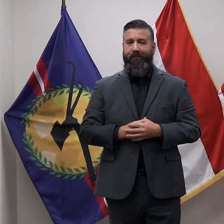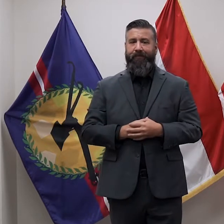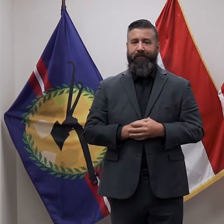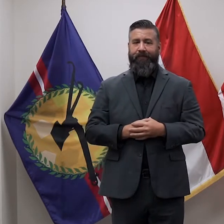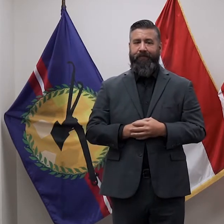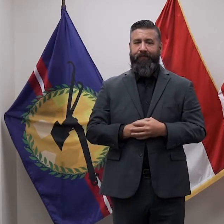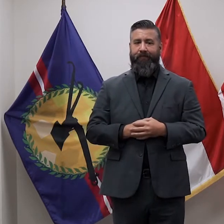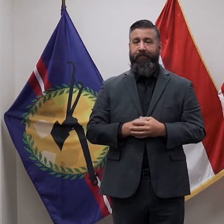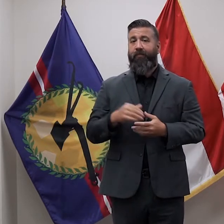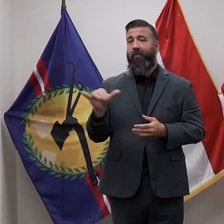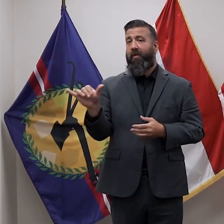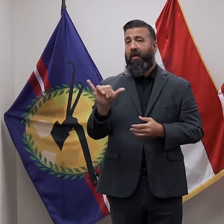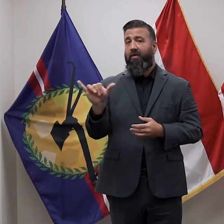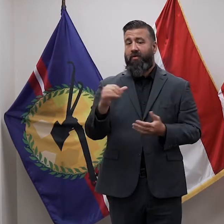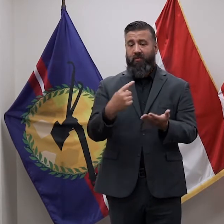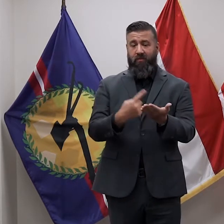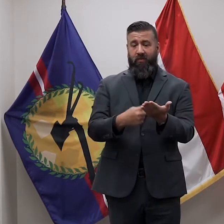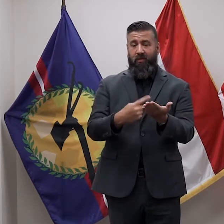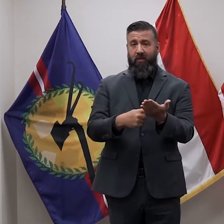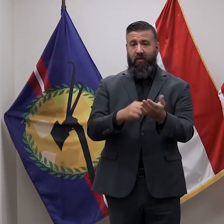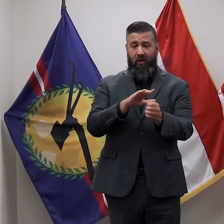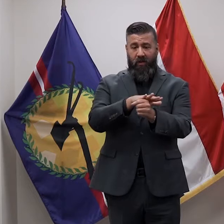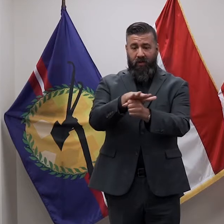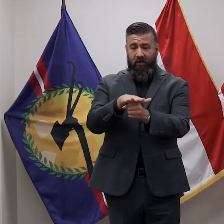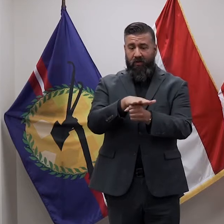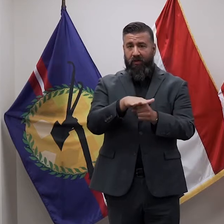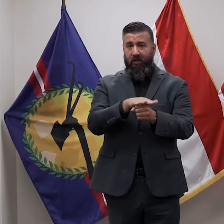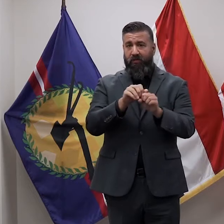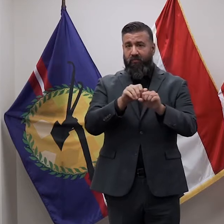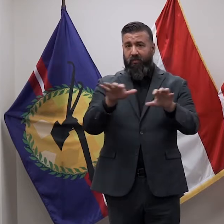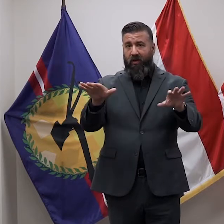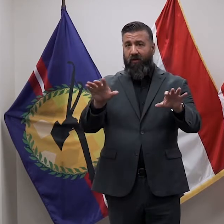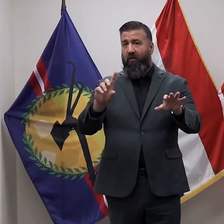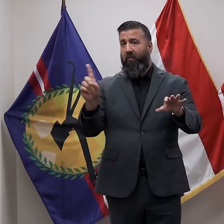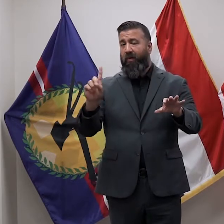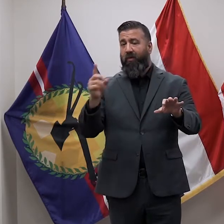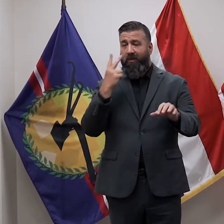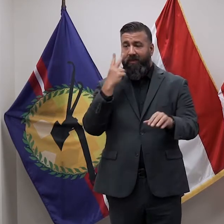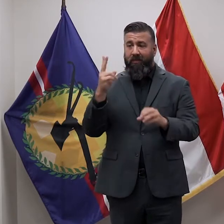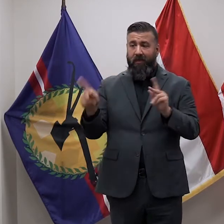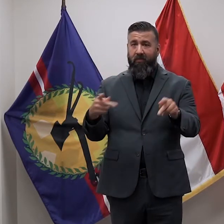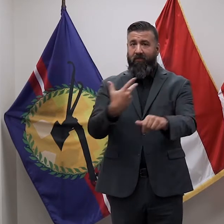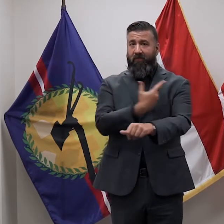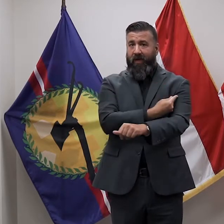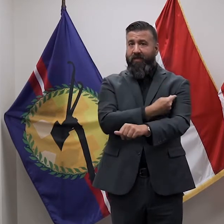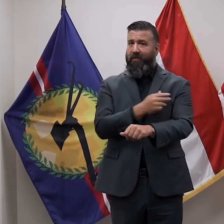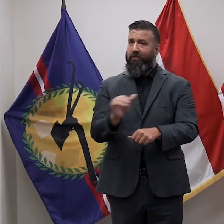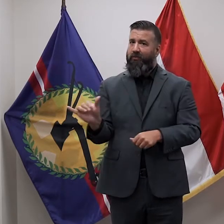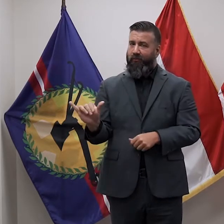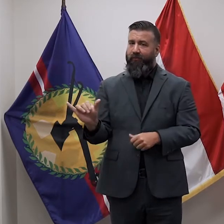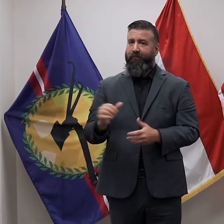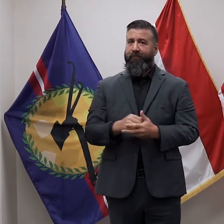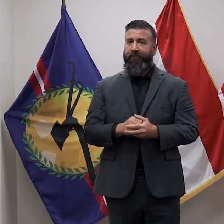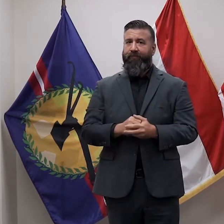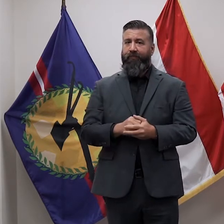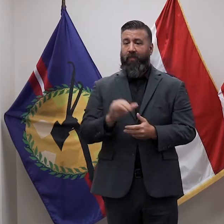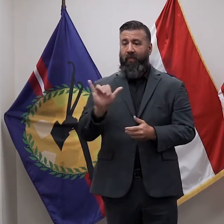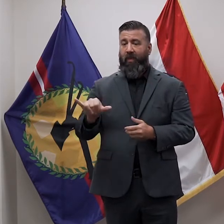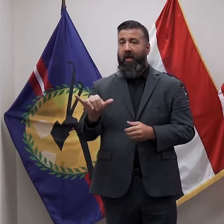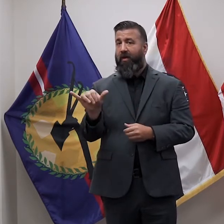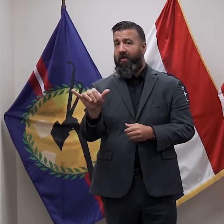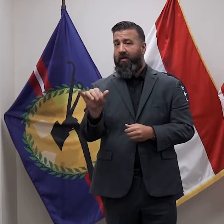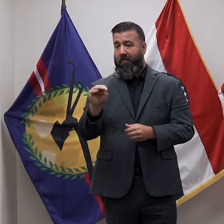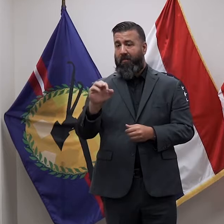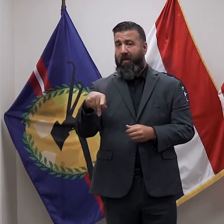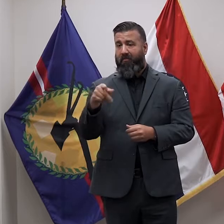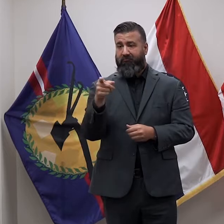So we have also been talking about the geographic spread of where we have been seeing people vaccinated as well. So this is also a